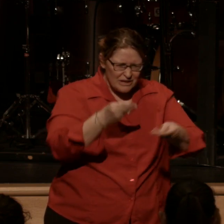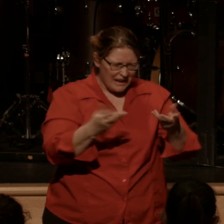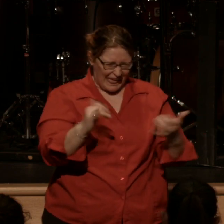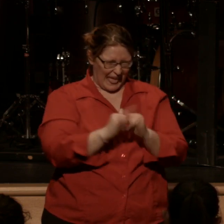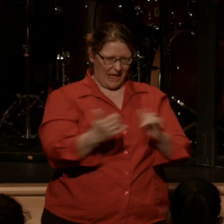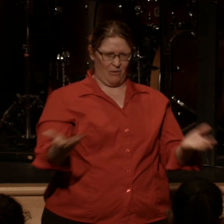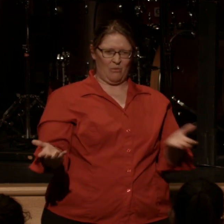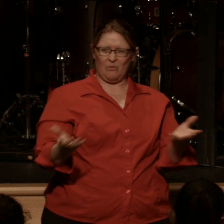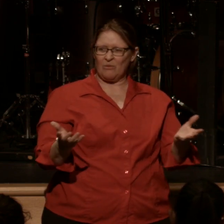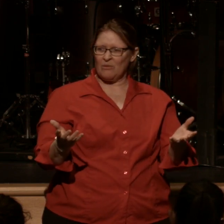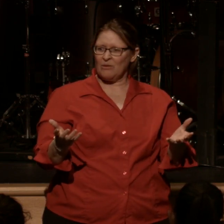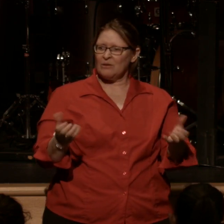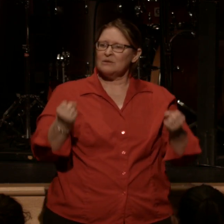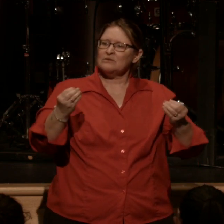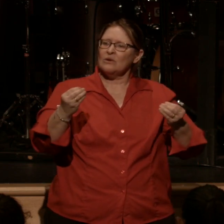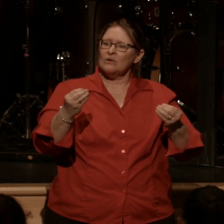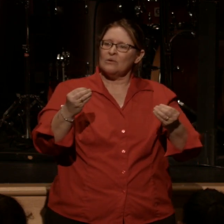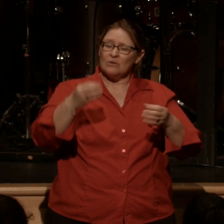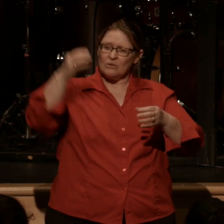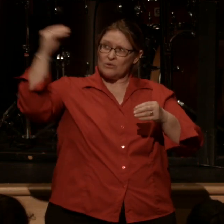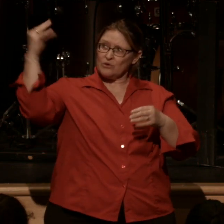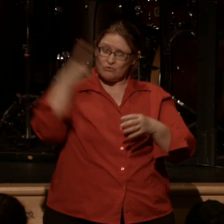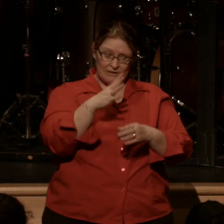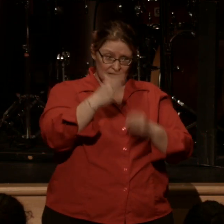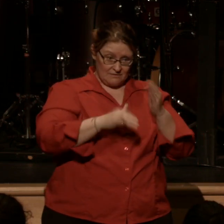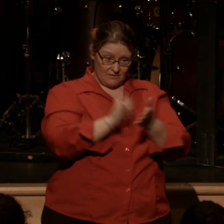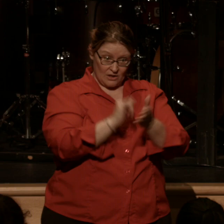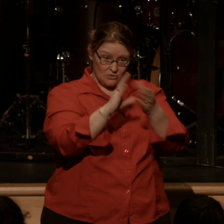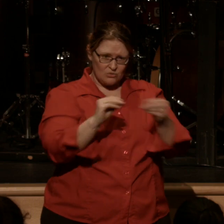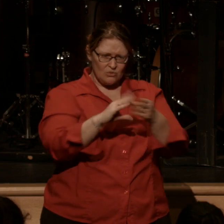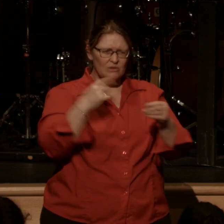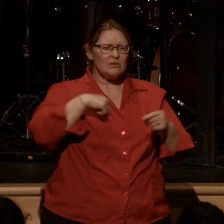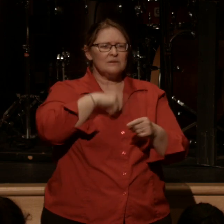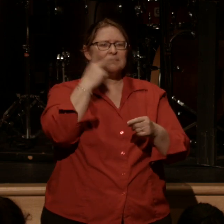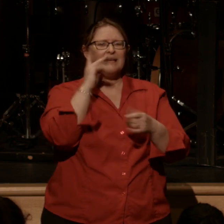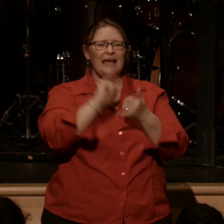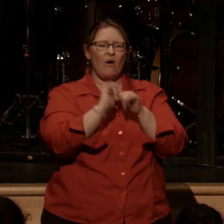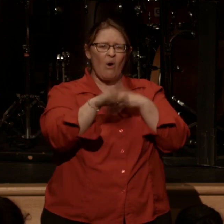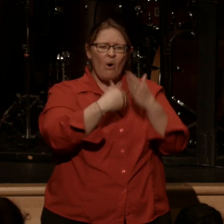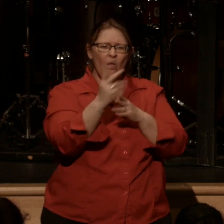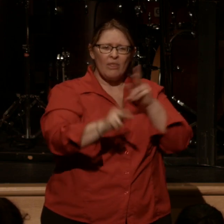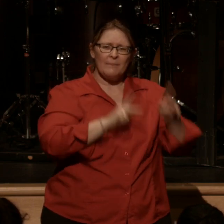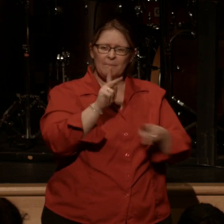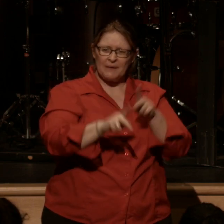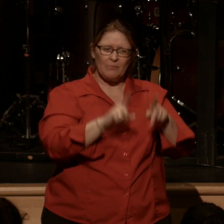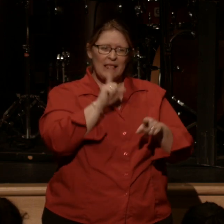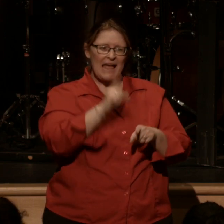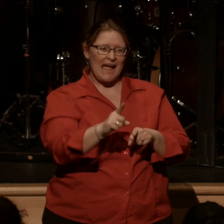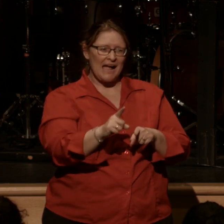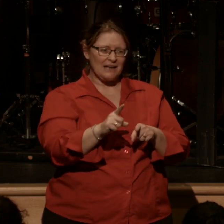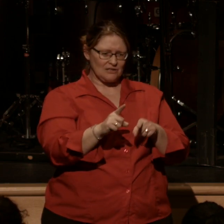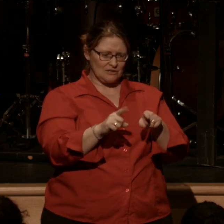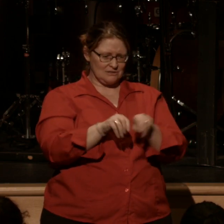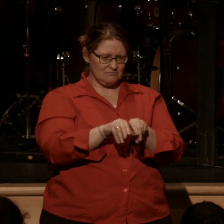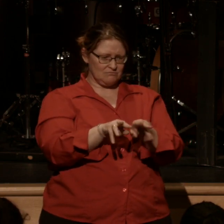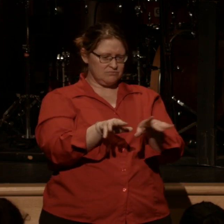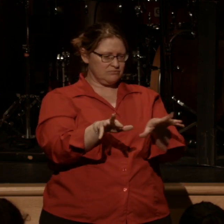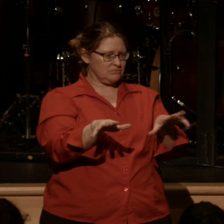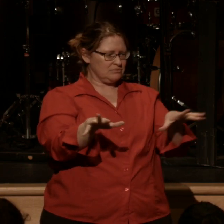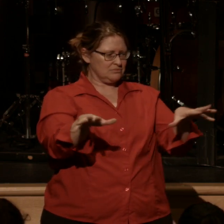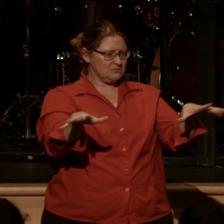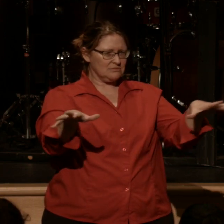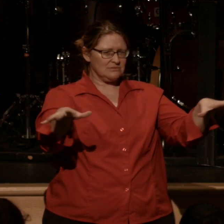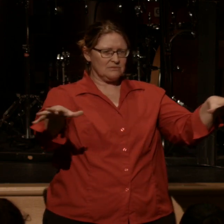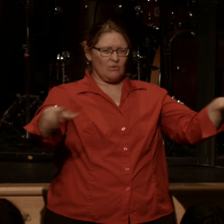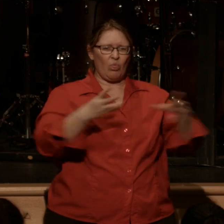another? And rather than grace at the end of the story, we see how all of these people are actually dispersed amongst